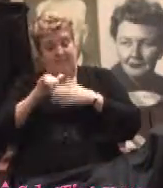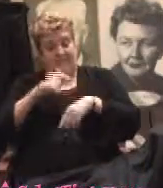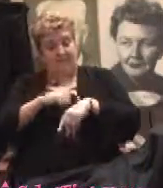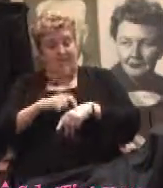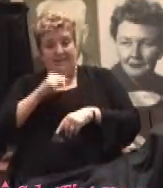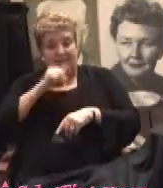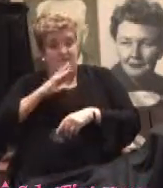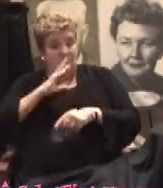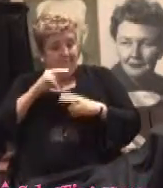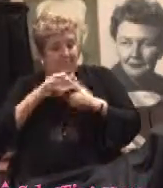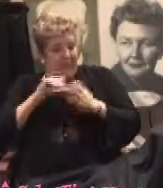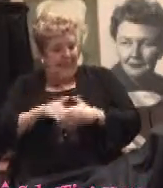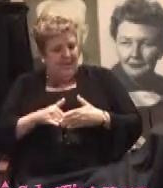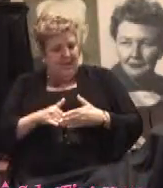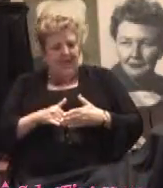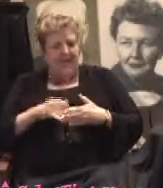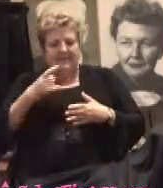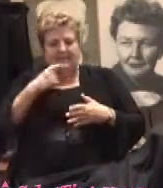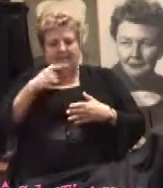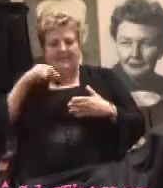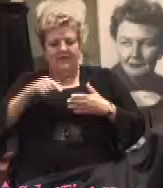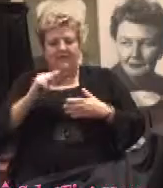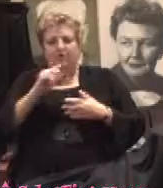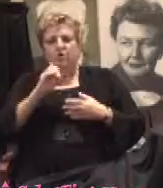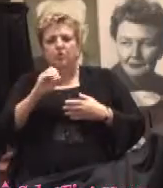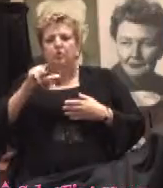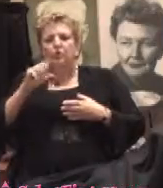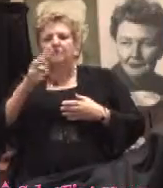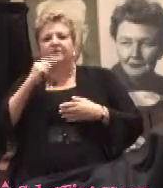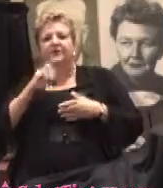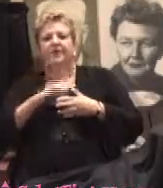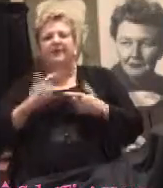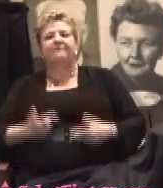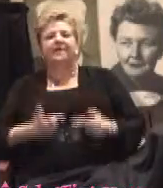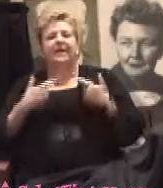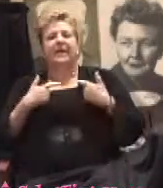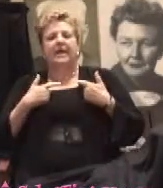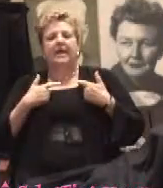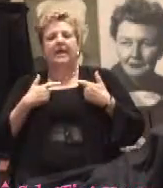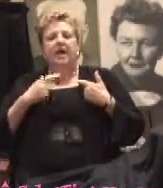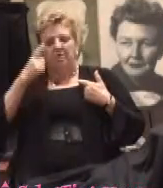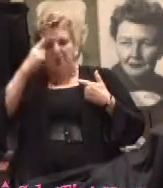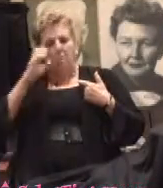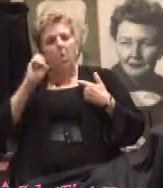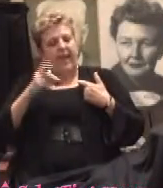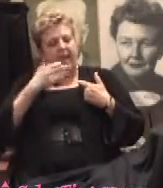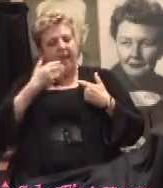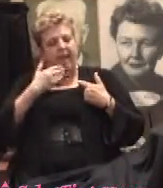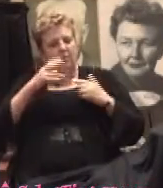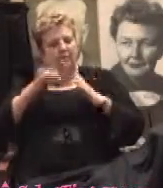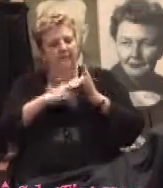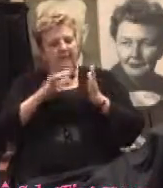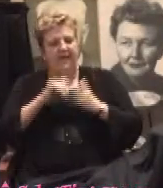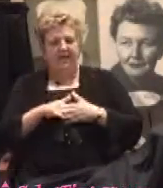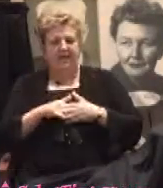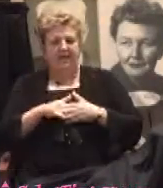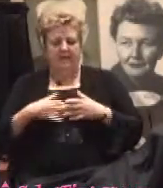remember he pointed to the steps and said, "These are tools for living." I thought, okay, cool, I'll read that. And then I got a degree up to a minor,